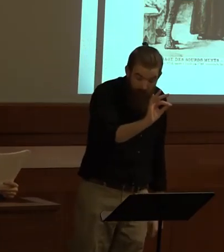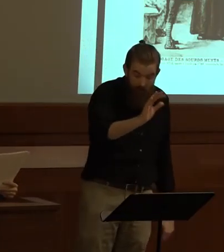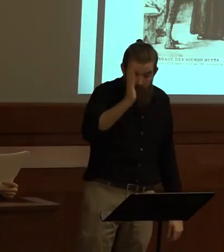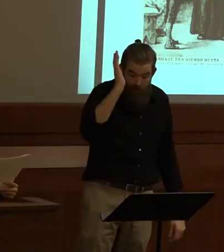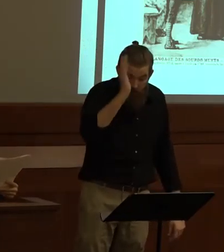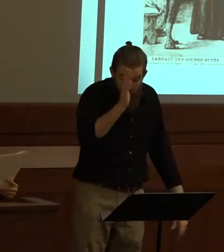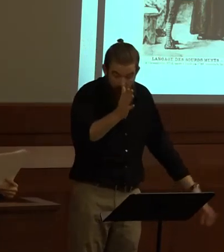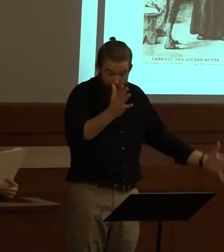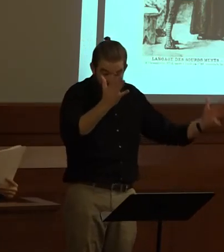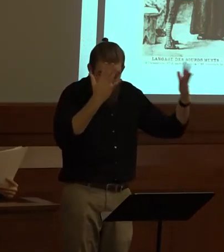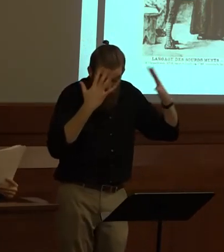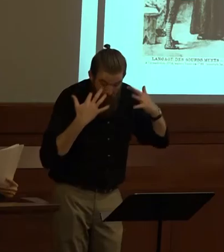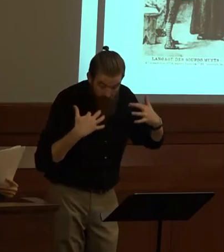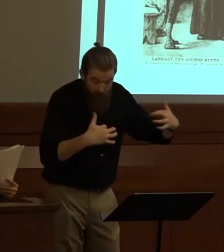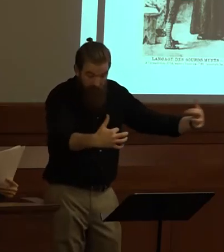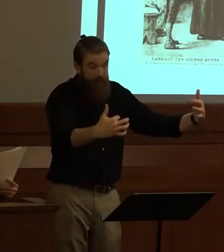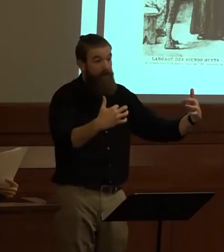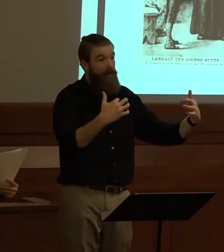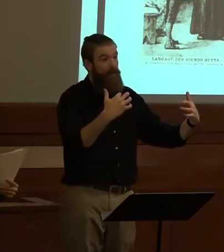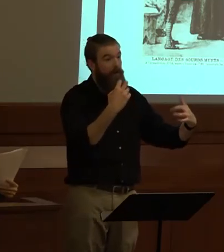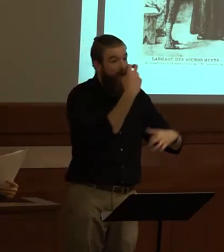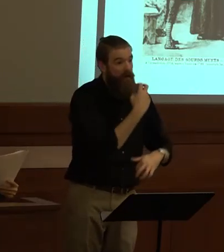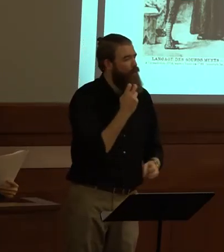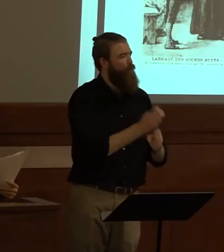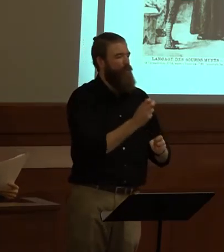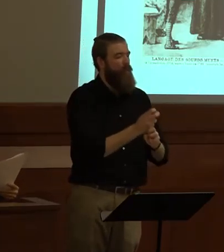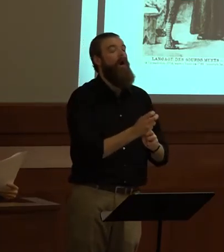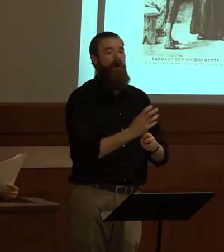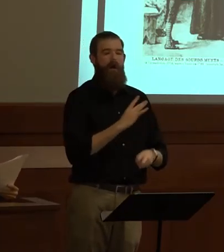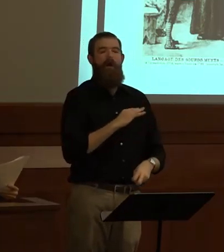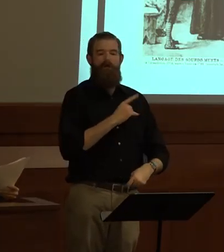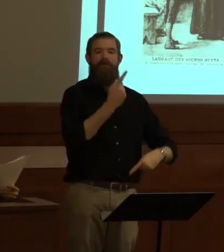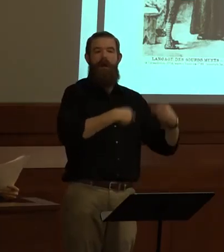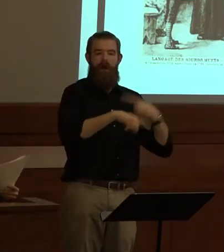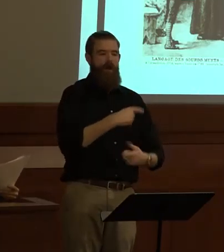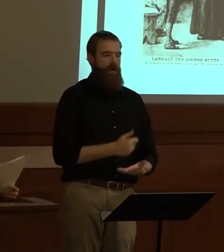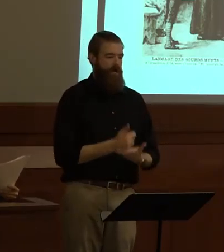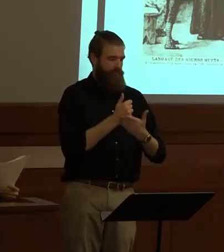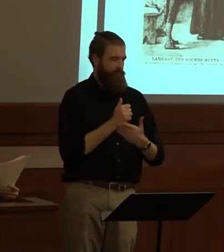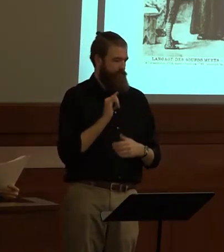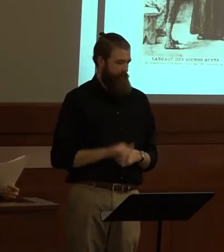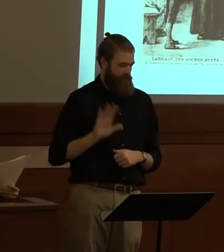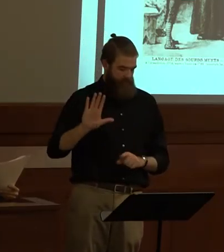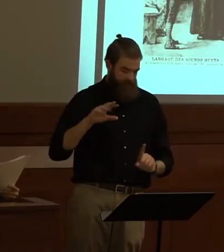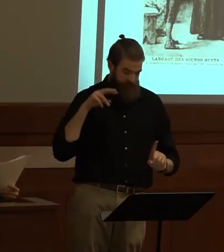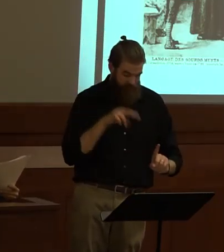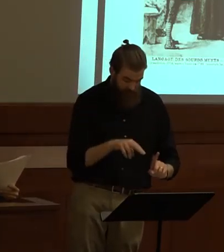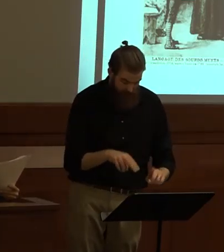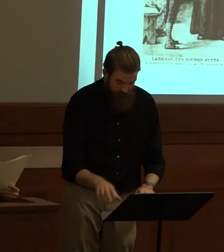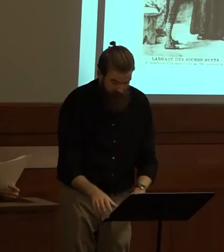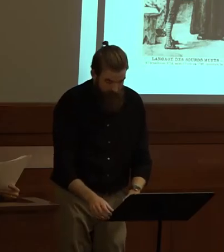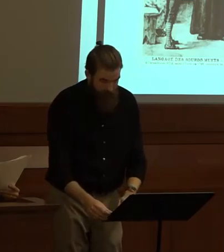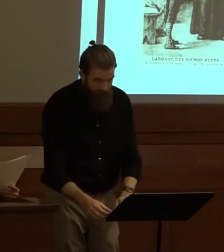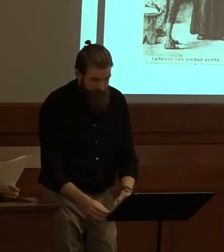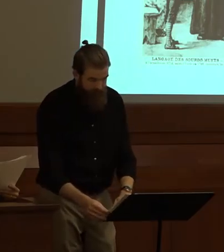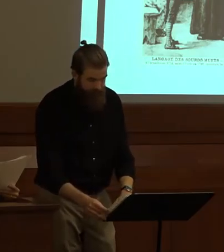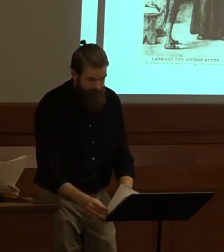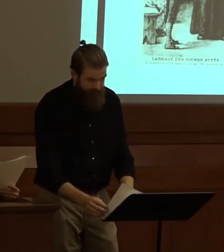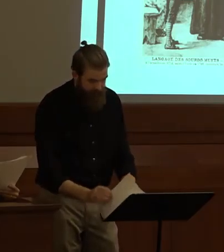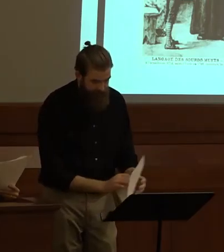In all of his work with the deaf, La Fonta supported inclusion and integration into society, which